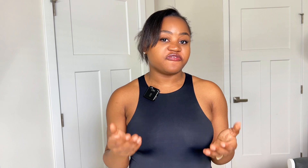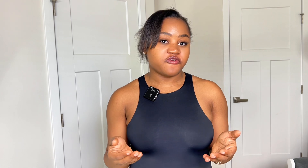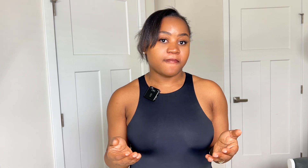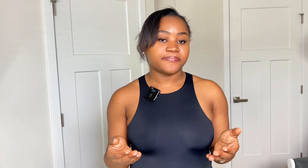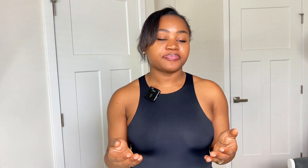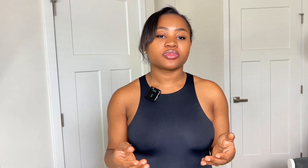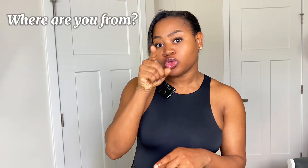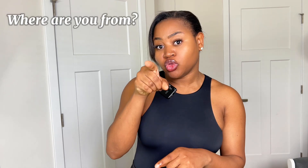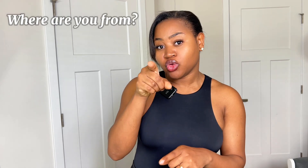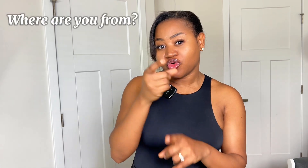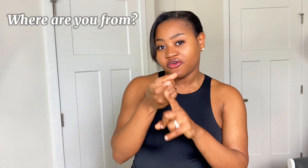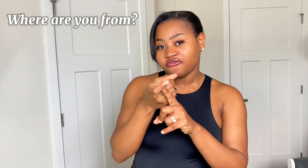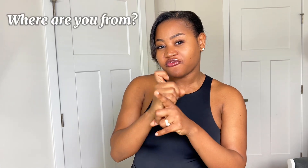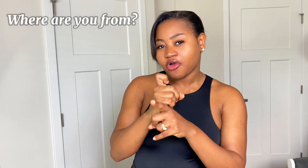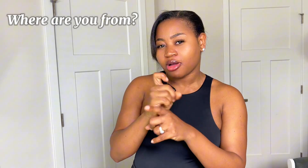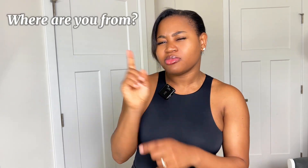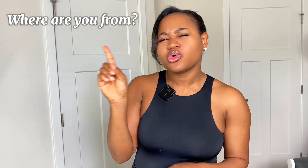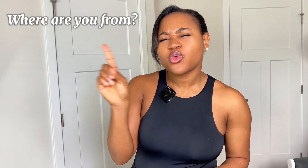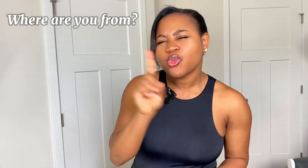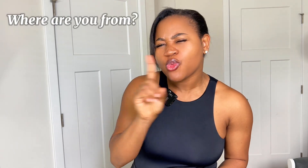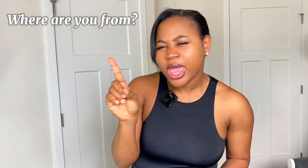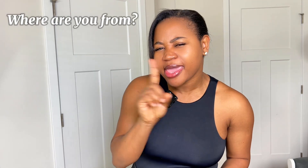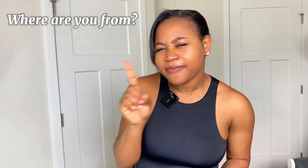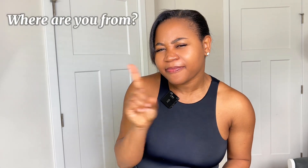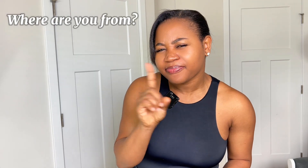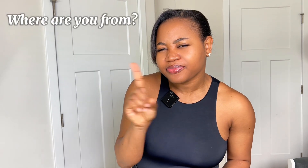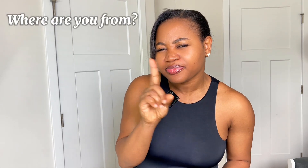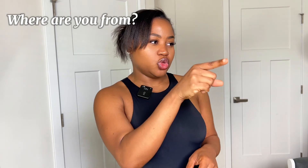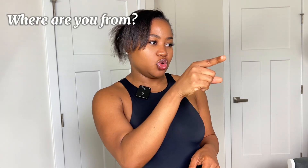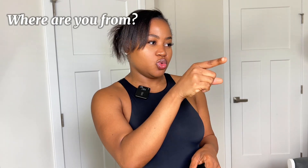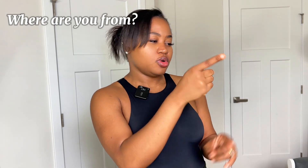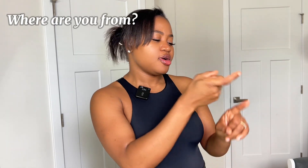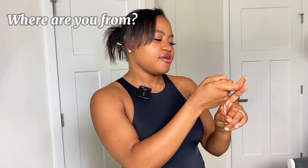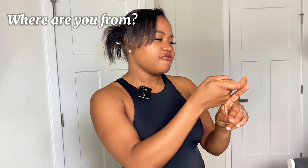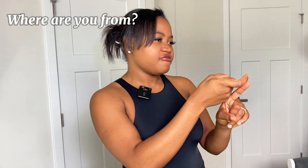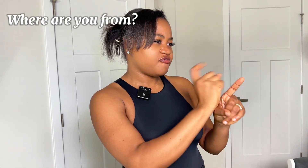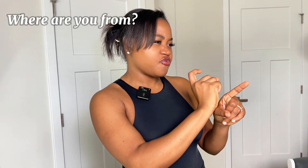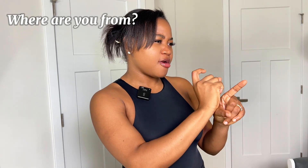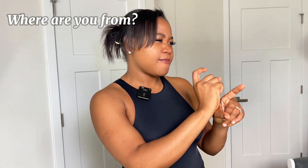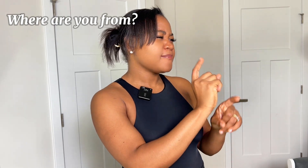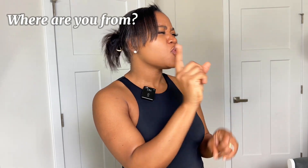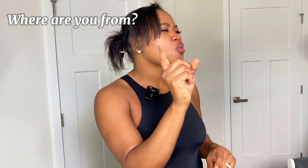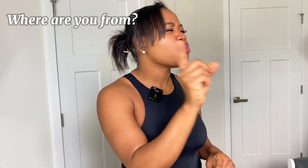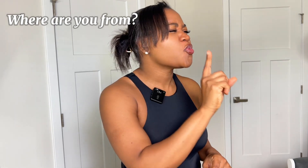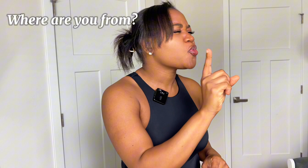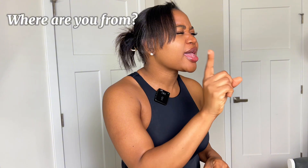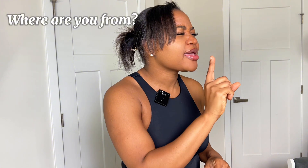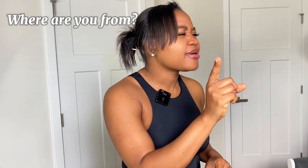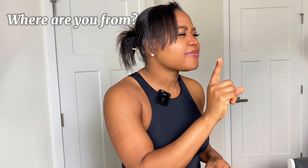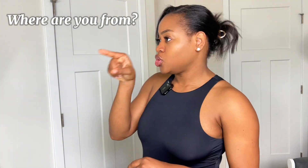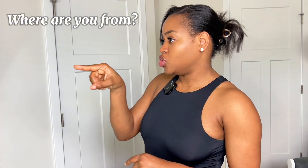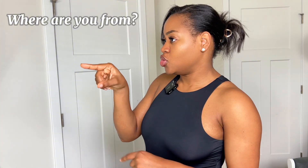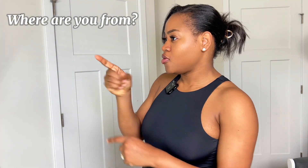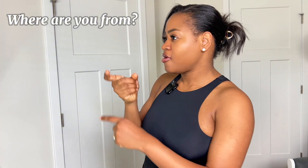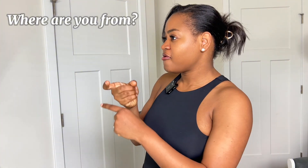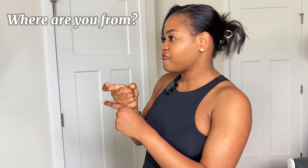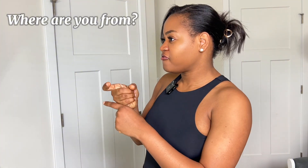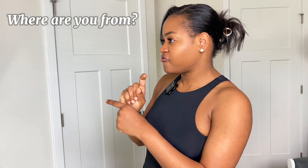from? You from where? You from where? You